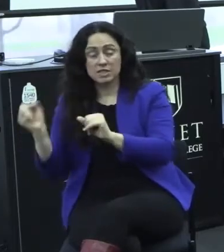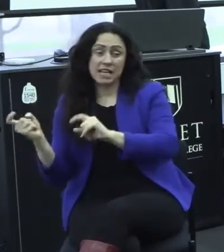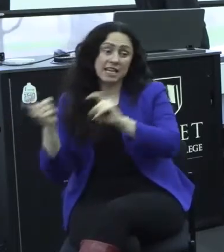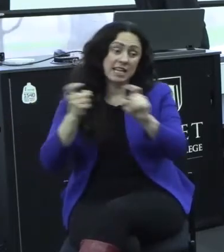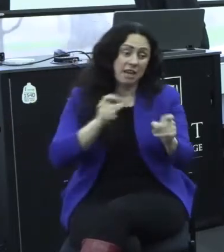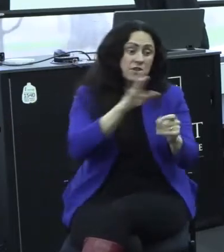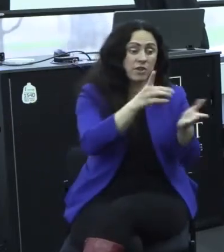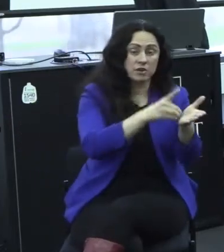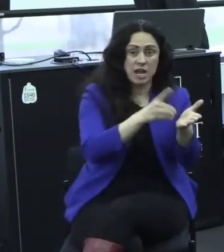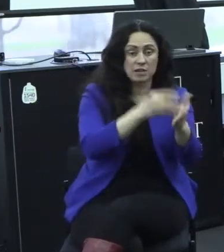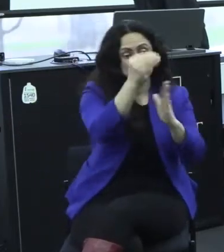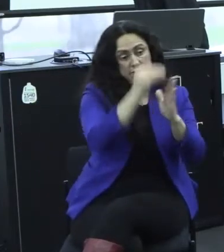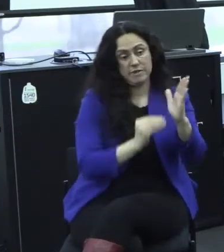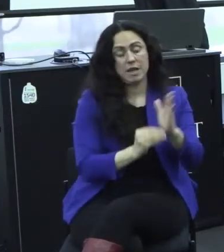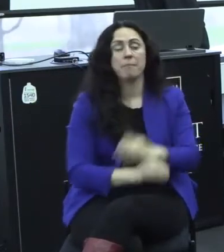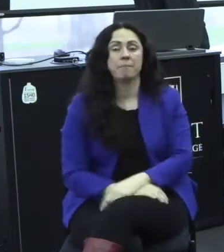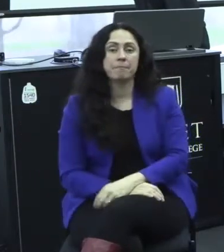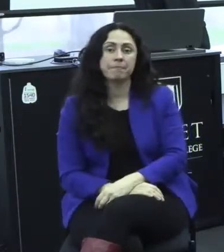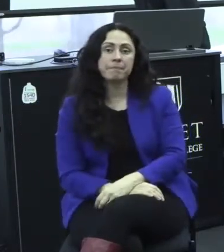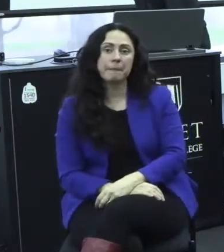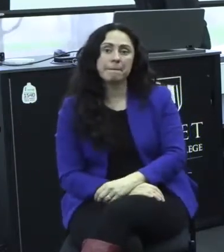professionals as well to fill out.